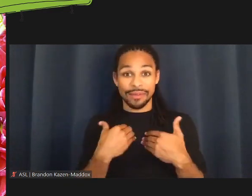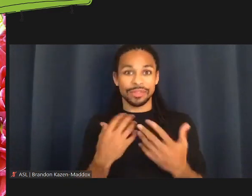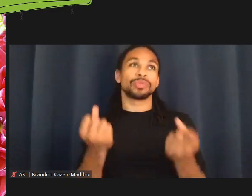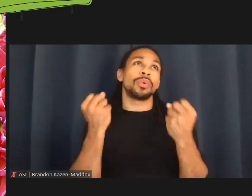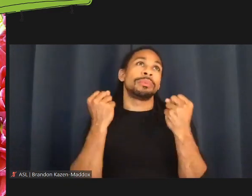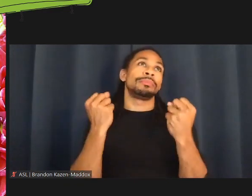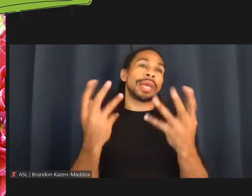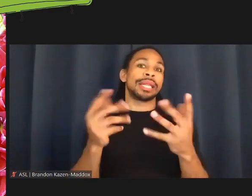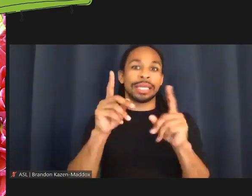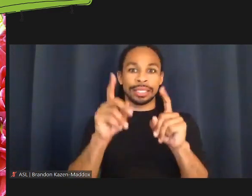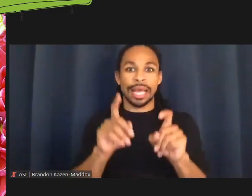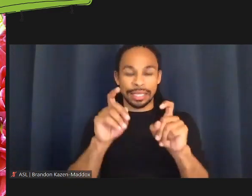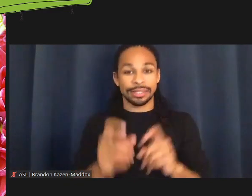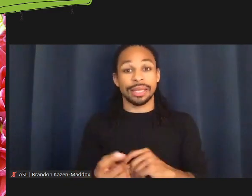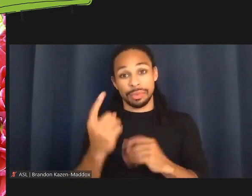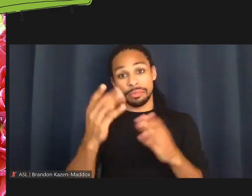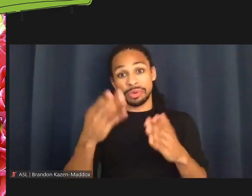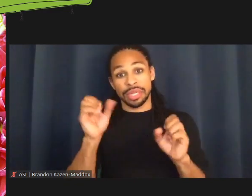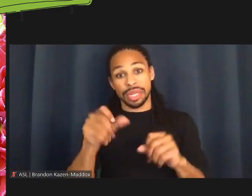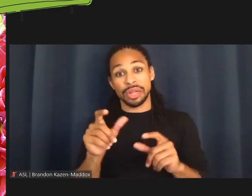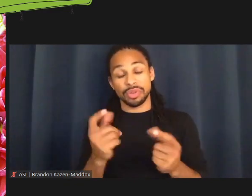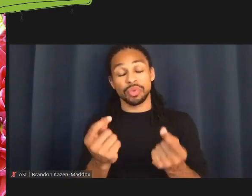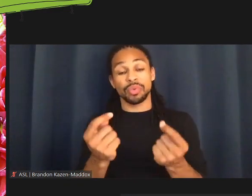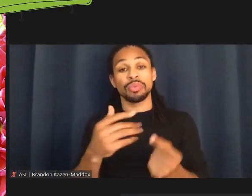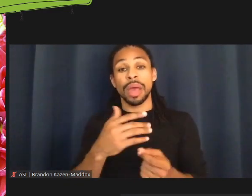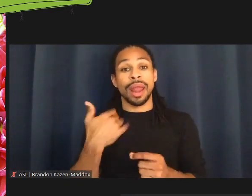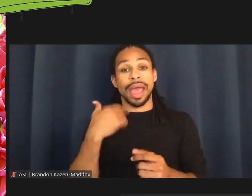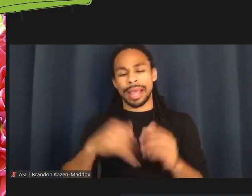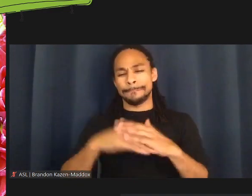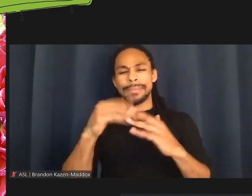can do, and I can piece something beautiful together.